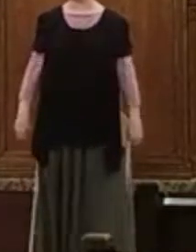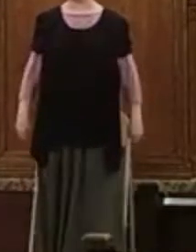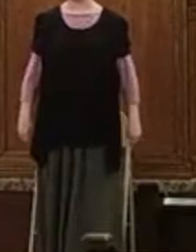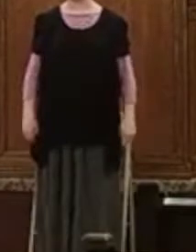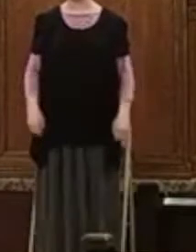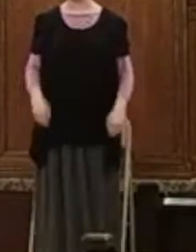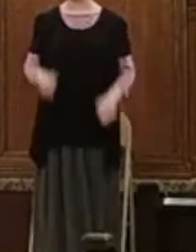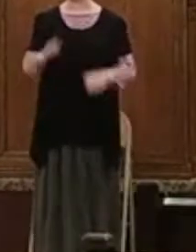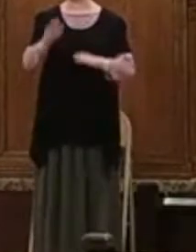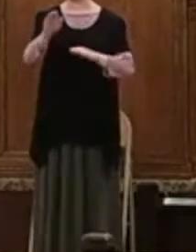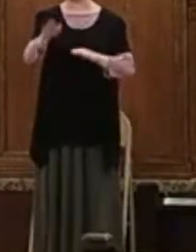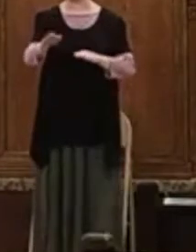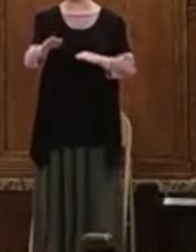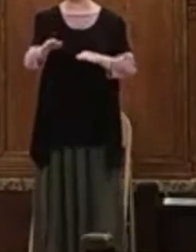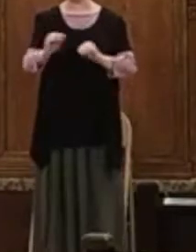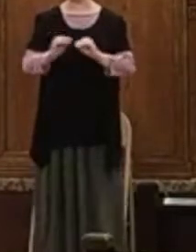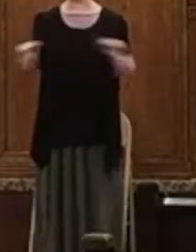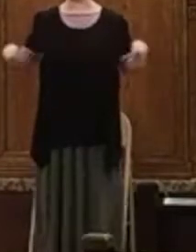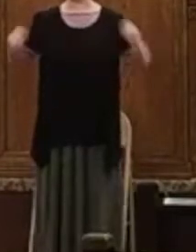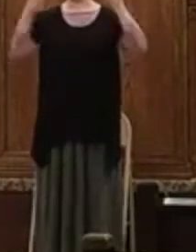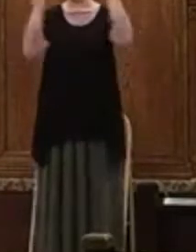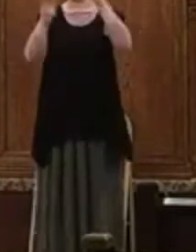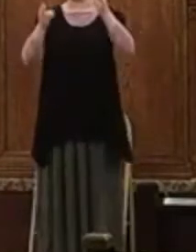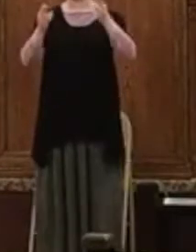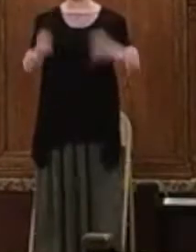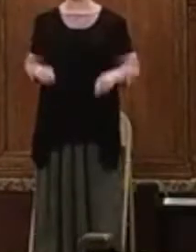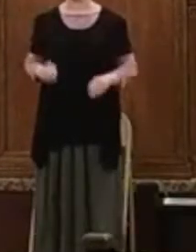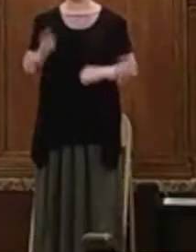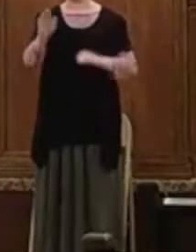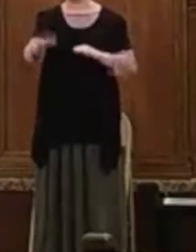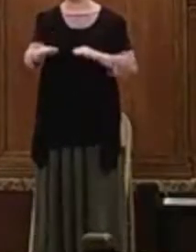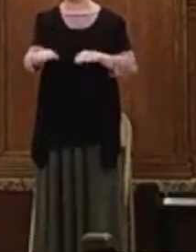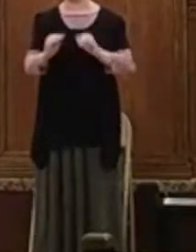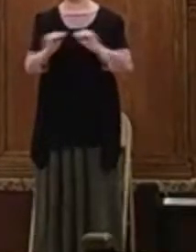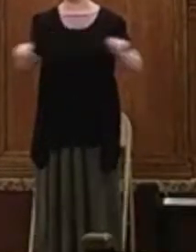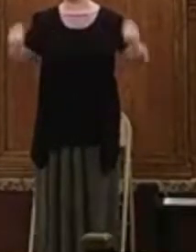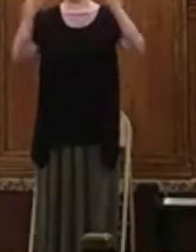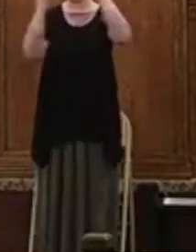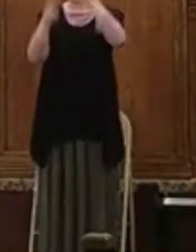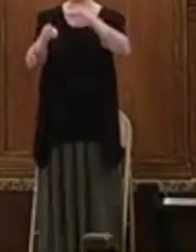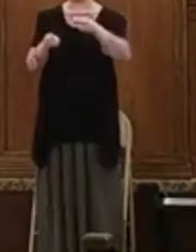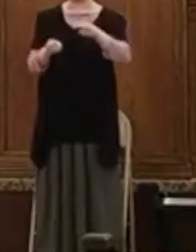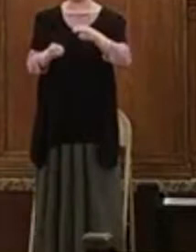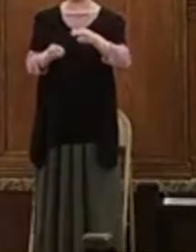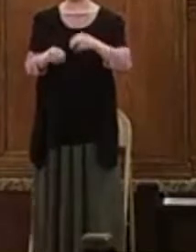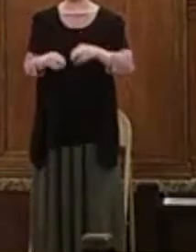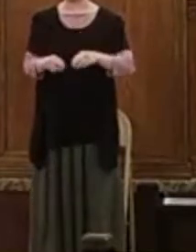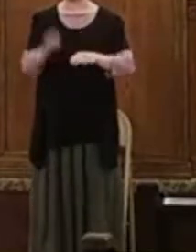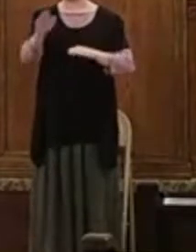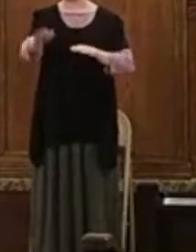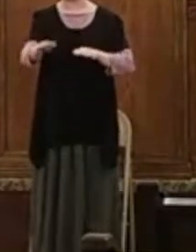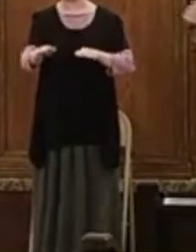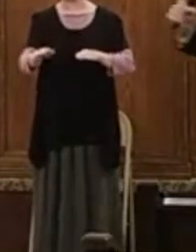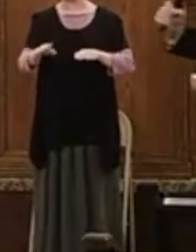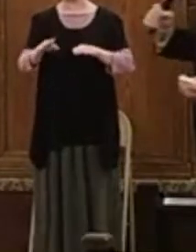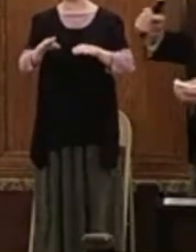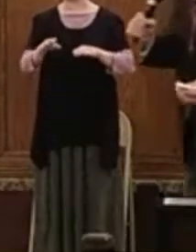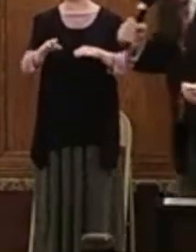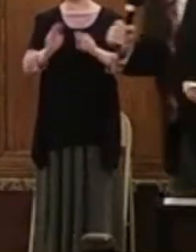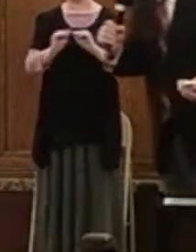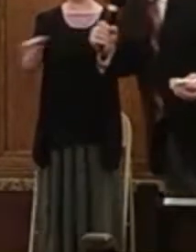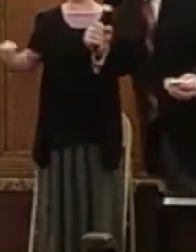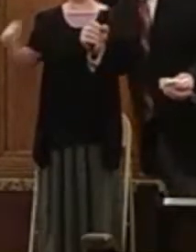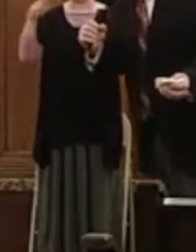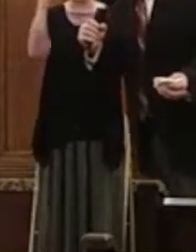And he takes a step and nothing happens. Another step and nothing happens. He takes another step and